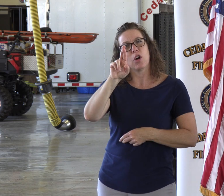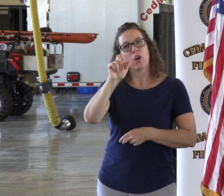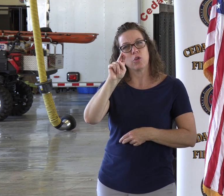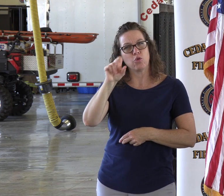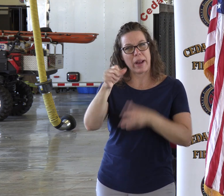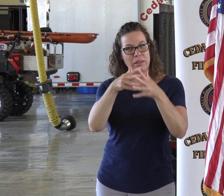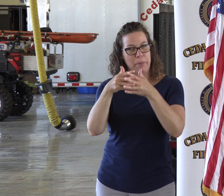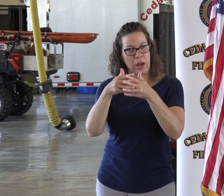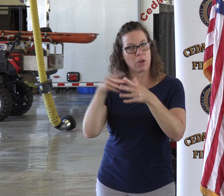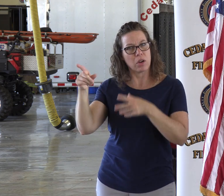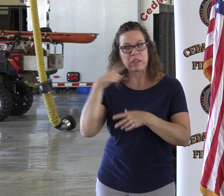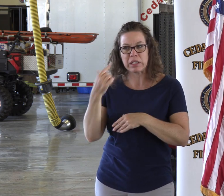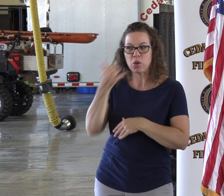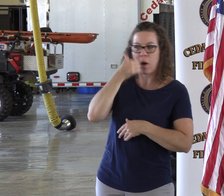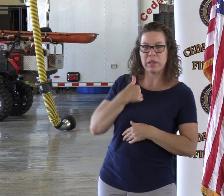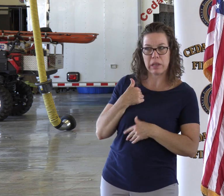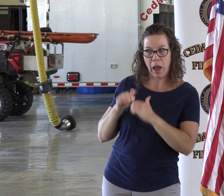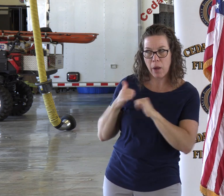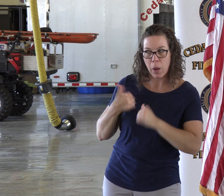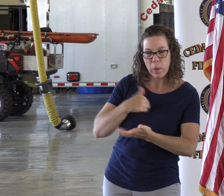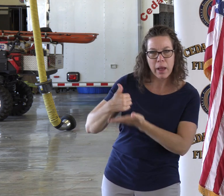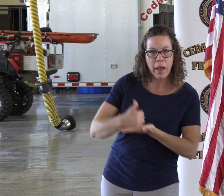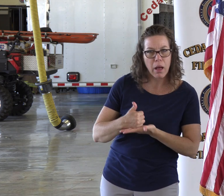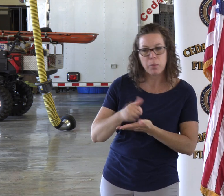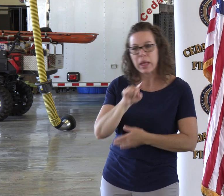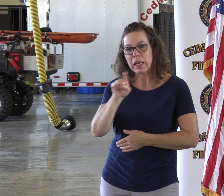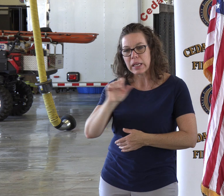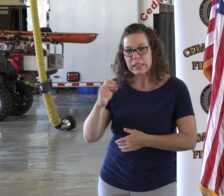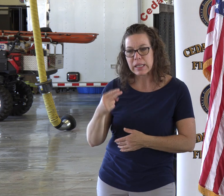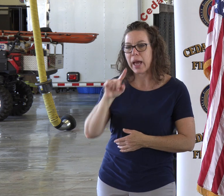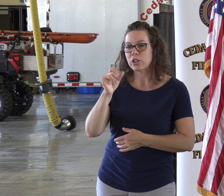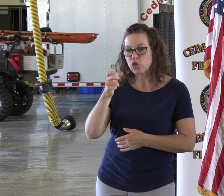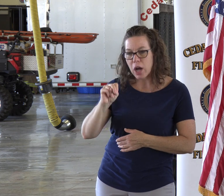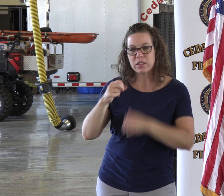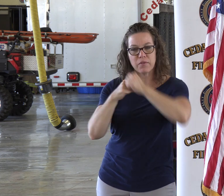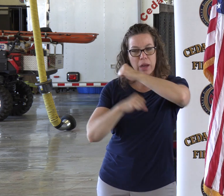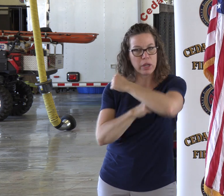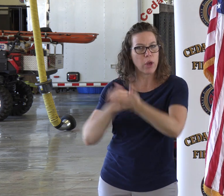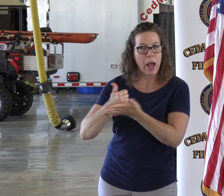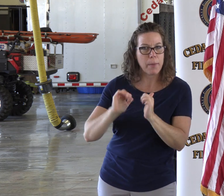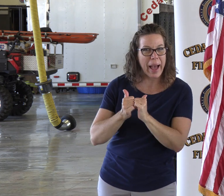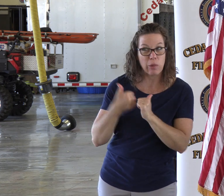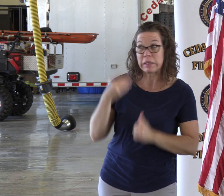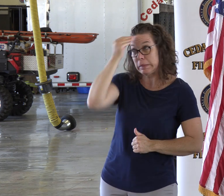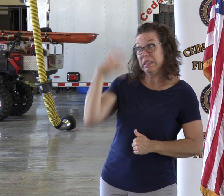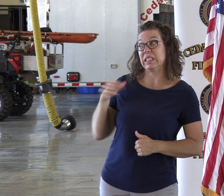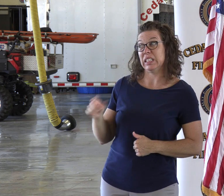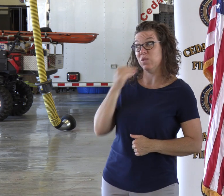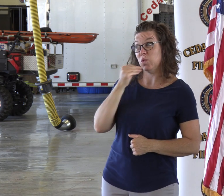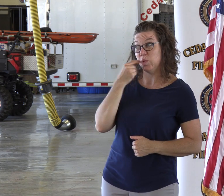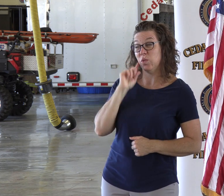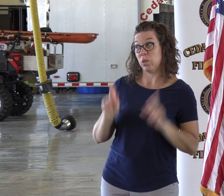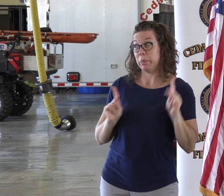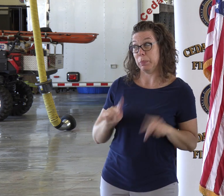can I help? How can the Zach Johnson Foundation help? And I said, we're going to need food for our